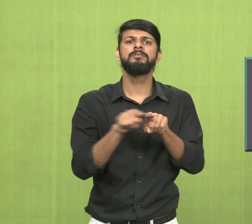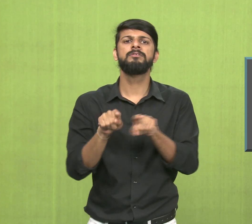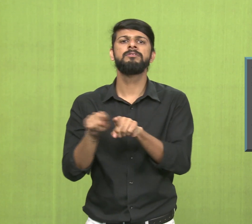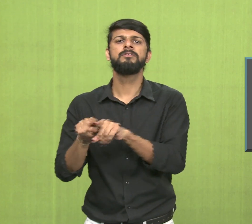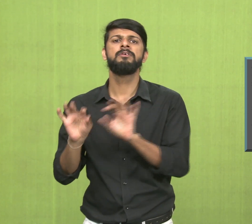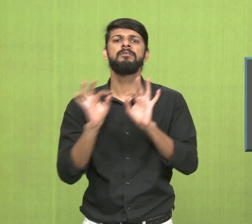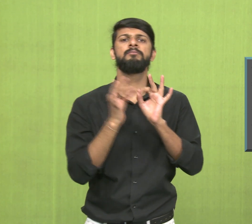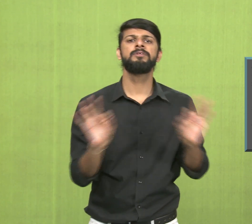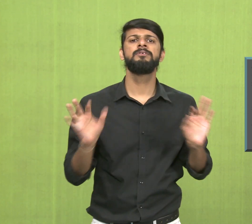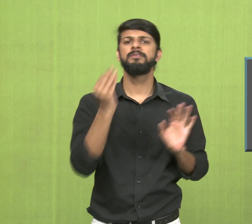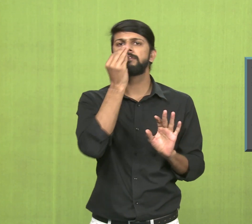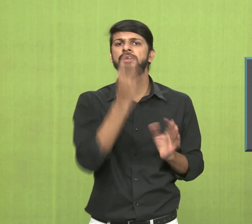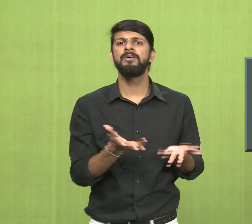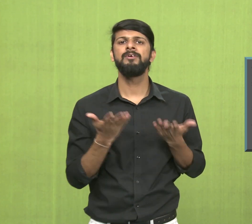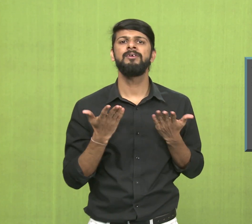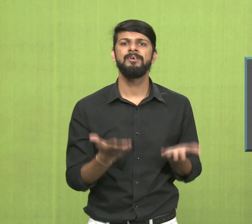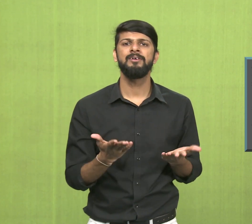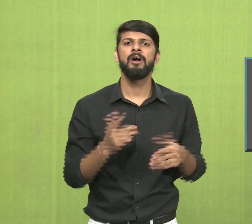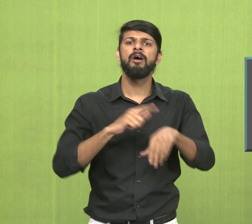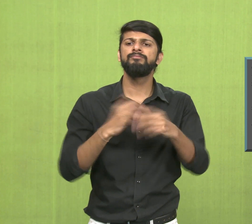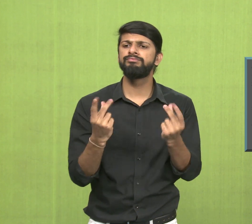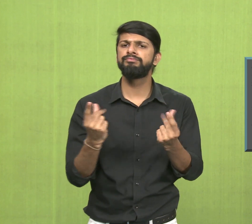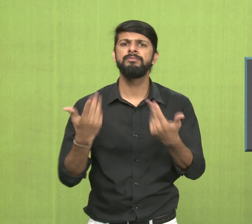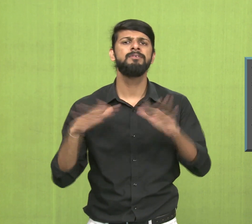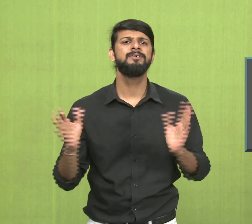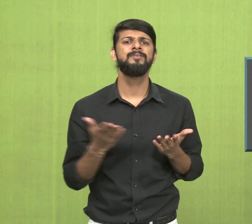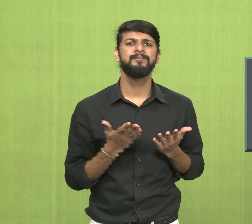be used for making several copies quickly.